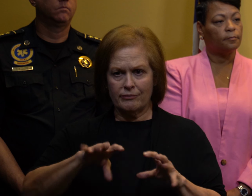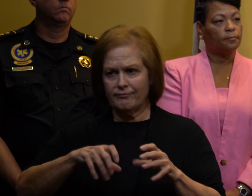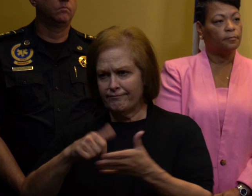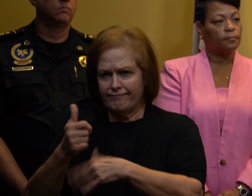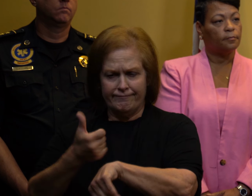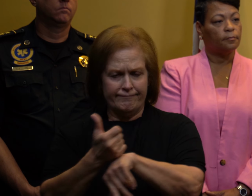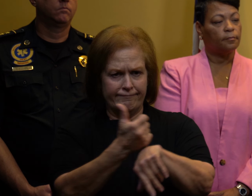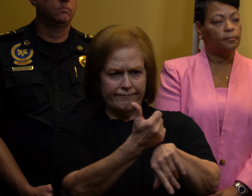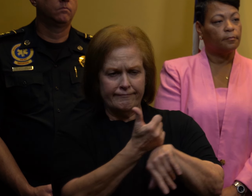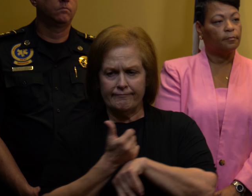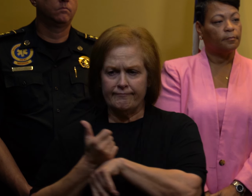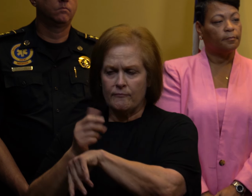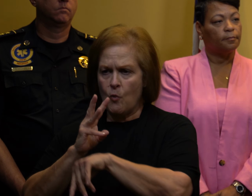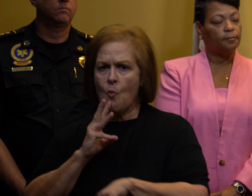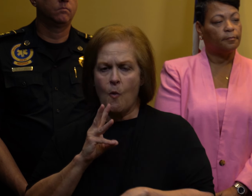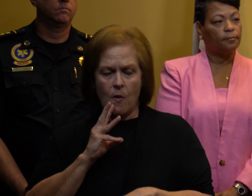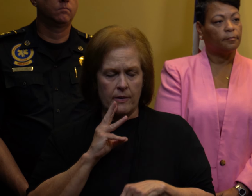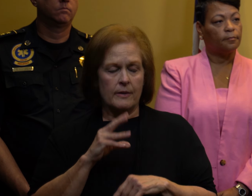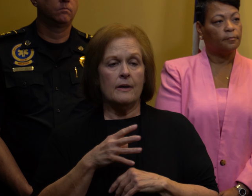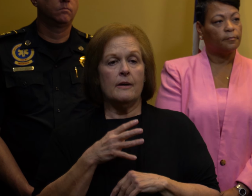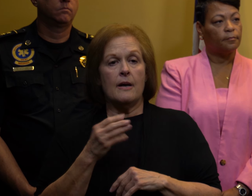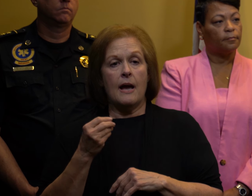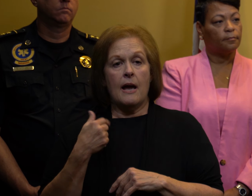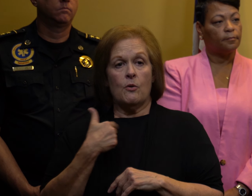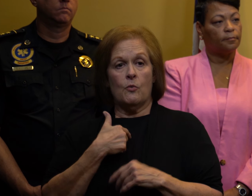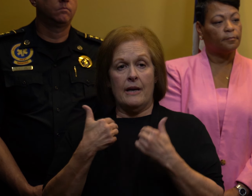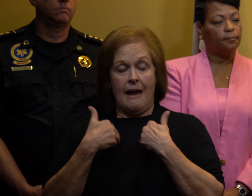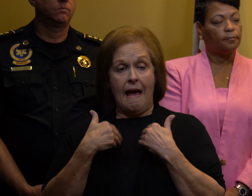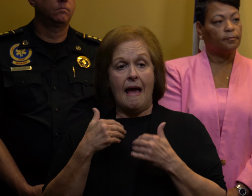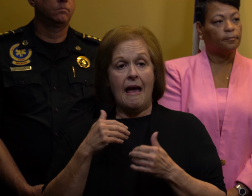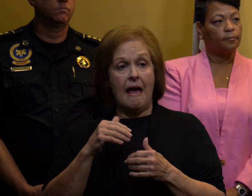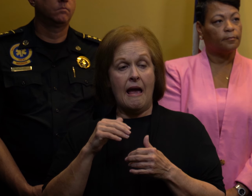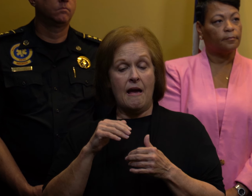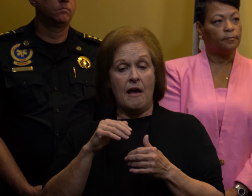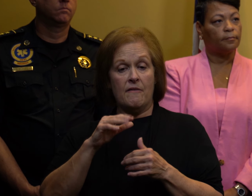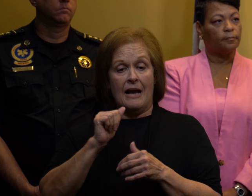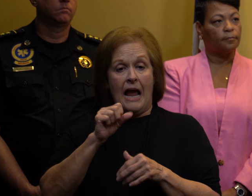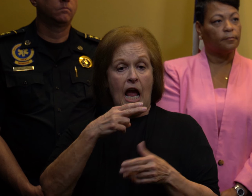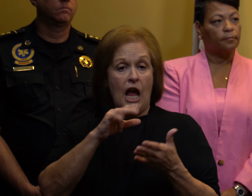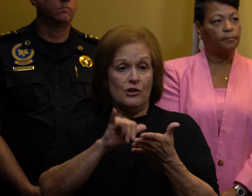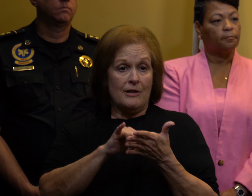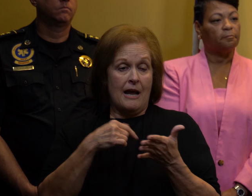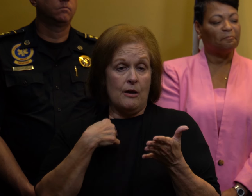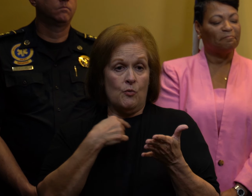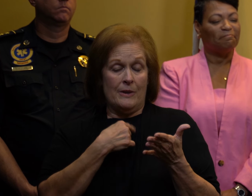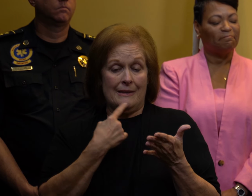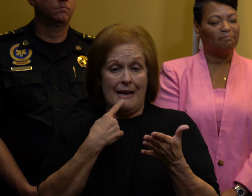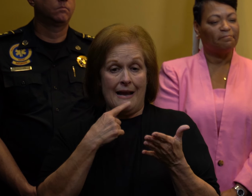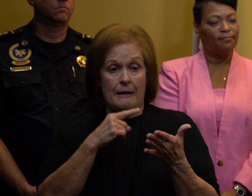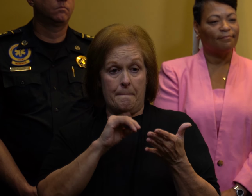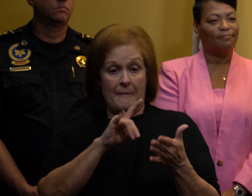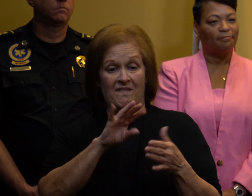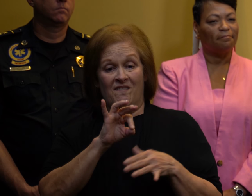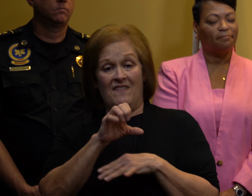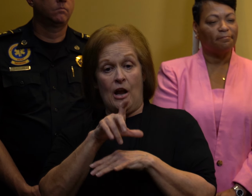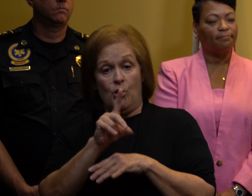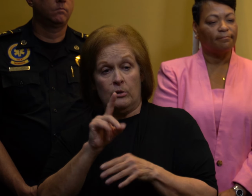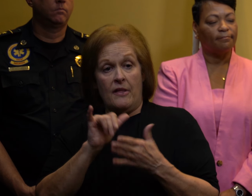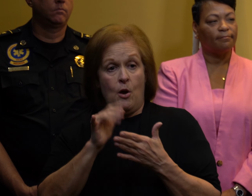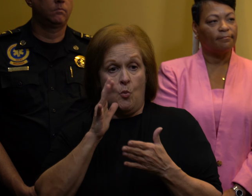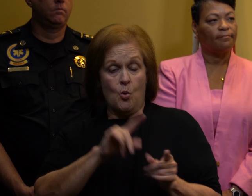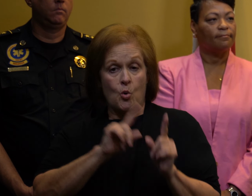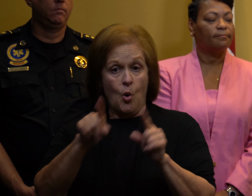at ready.nola.gov. We also have a cache that is going out with Nate Fields, who I can't say enough about, who will be going directly